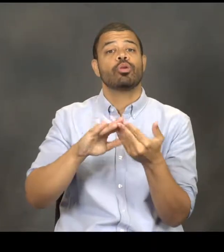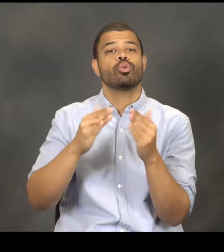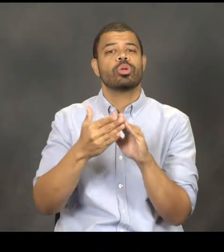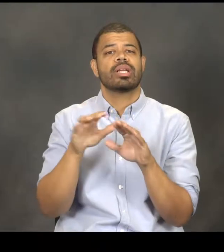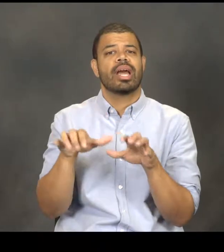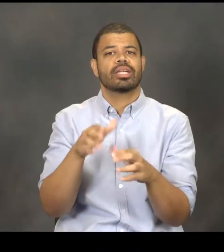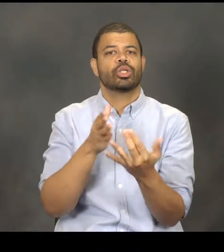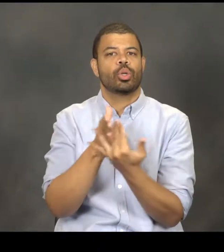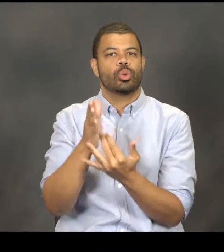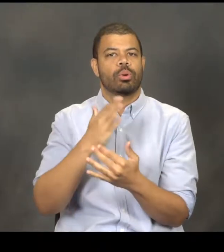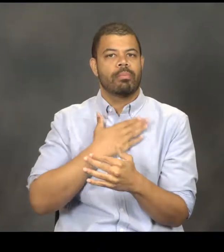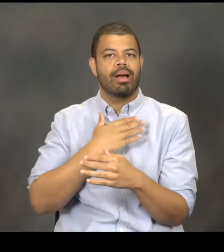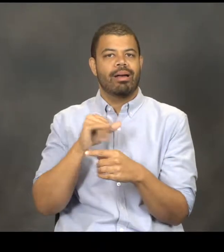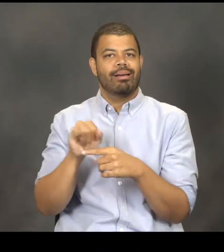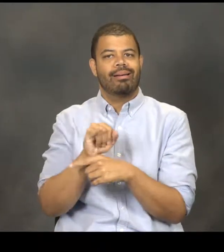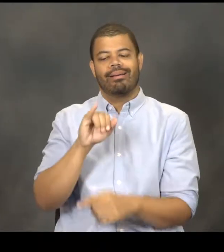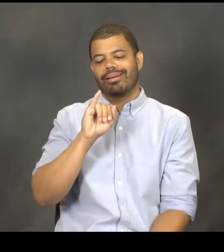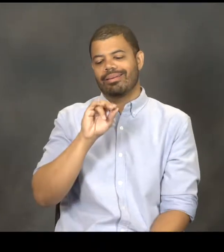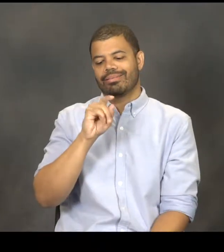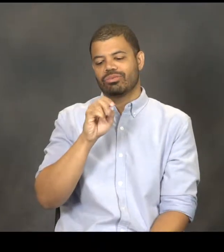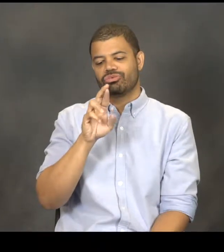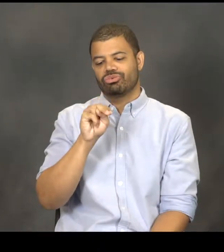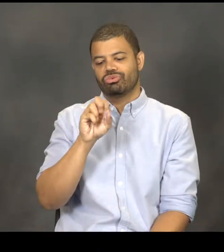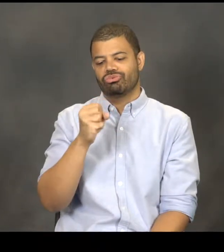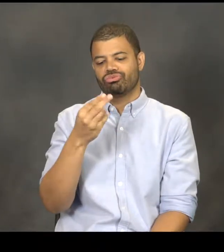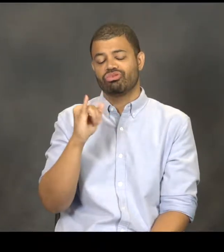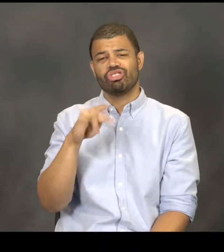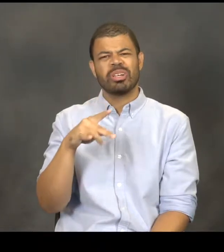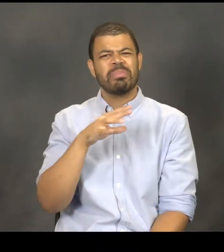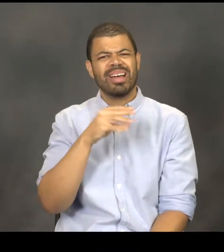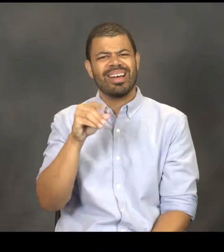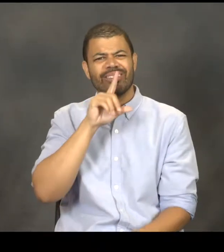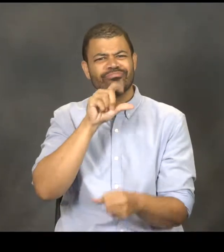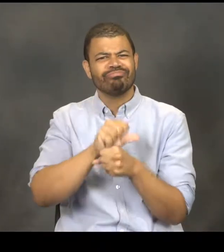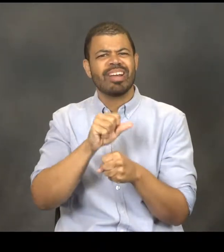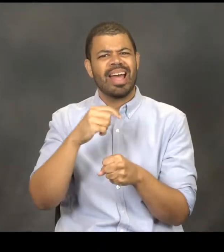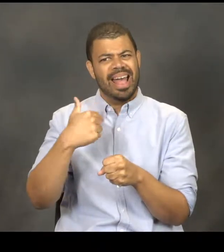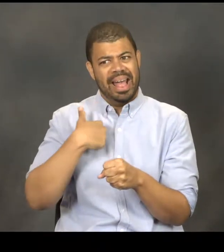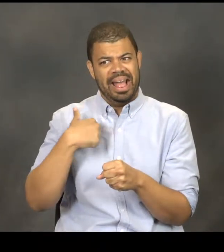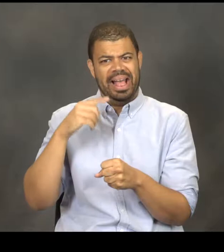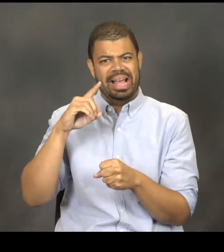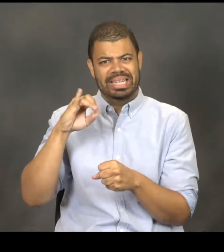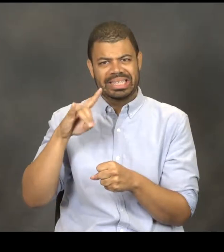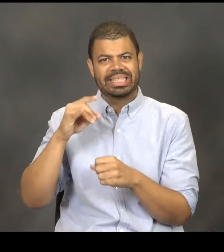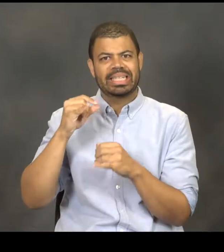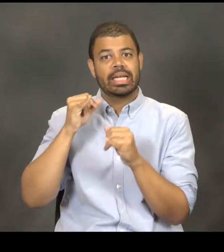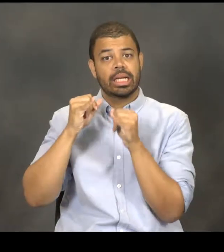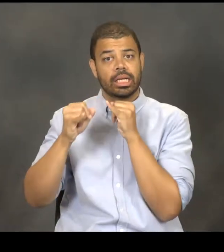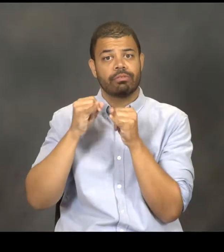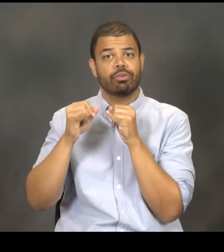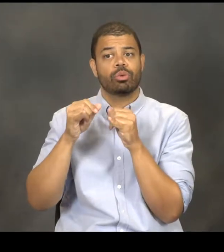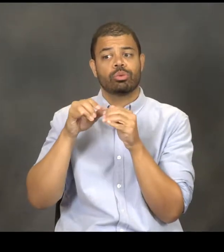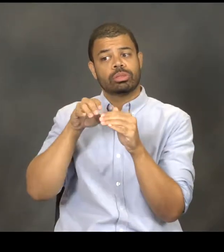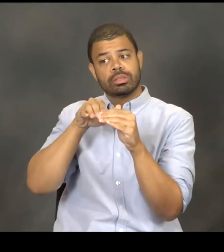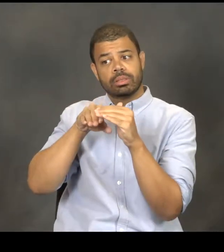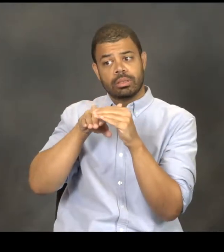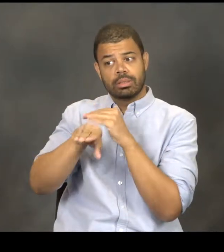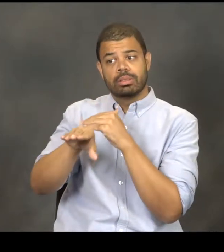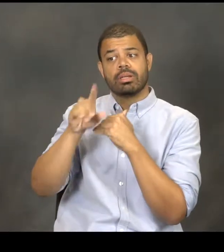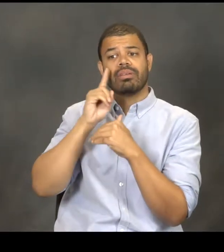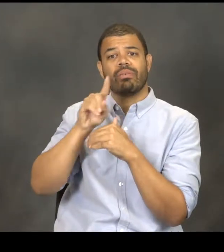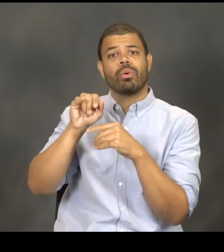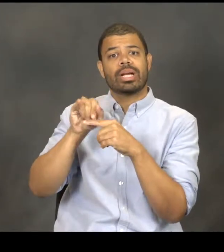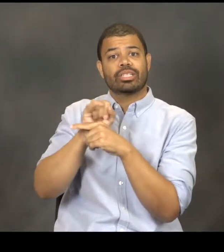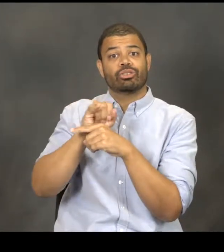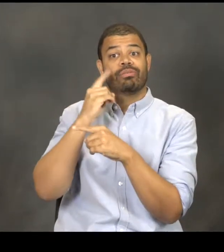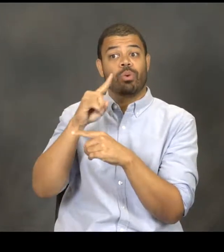an internship. And actually, I interviewed to be an intern for the